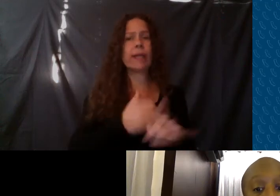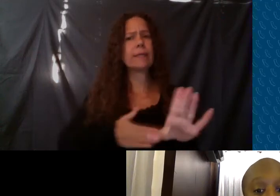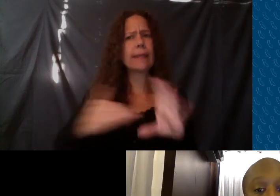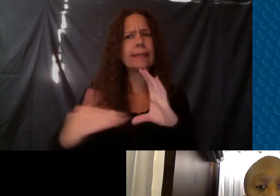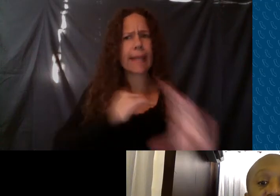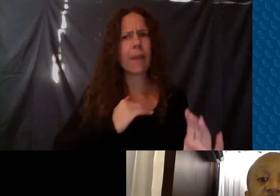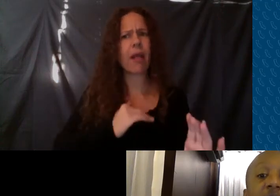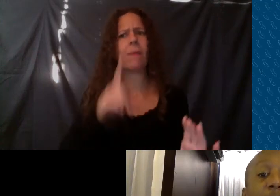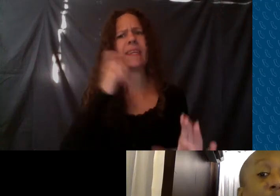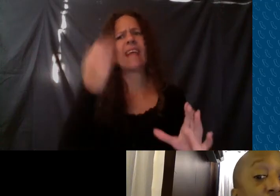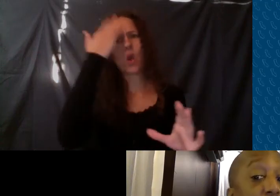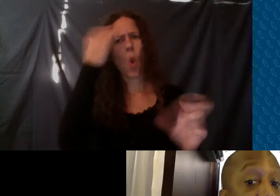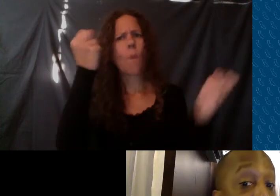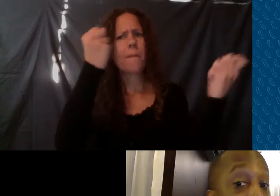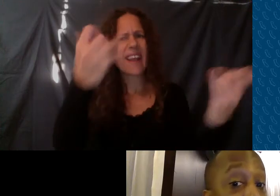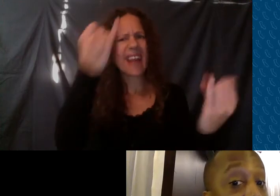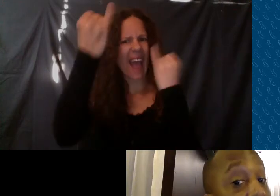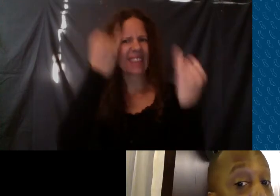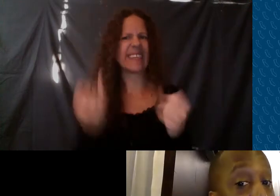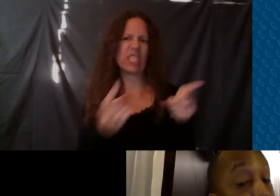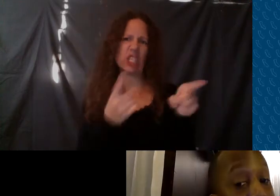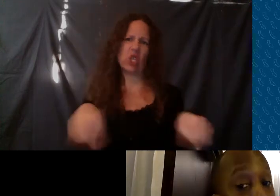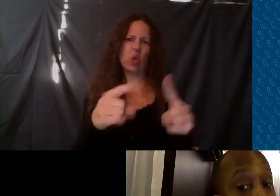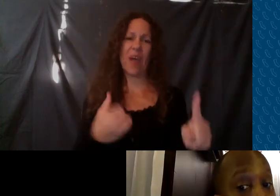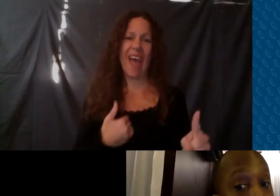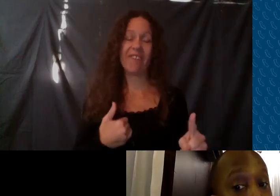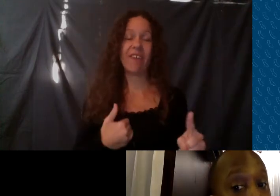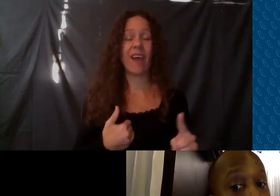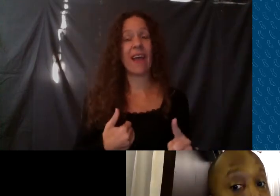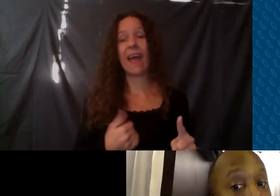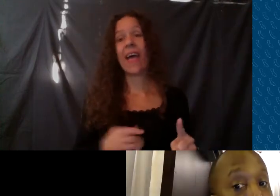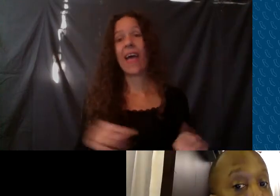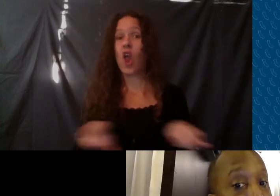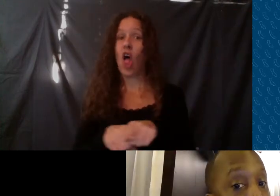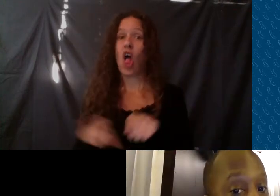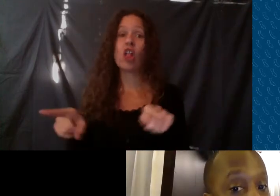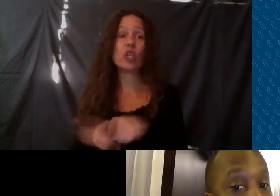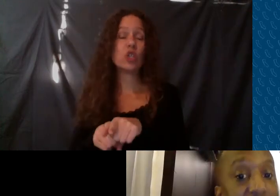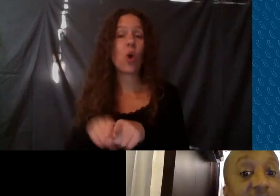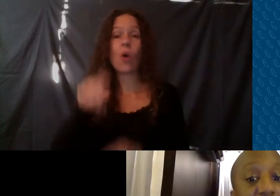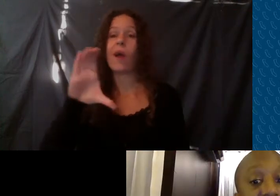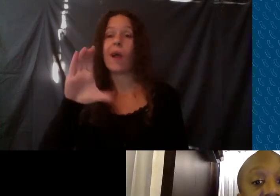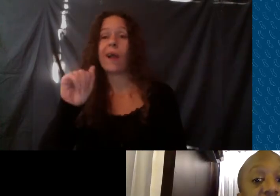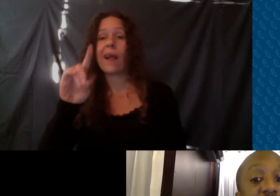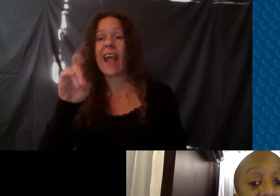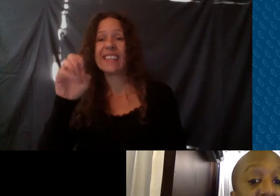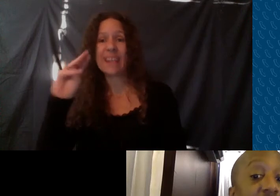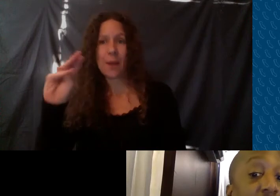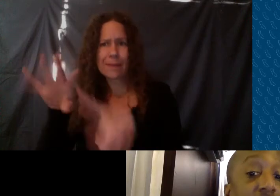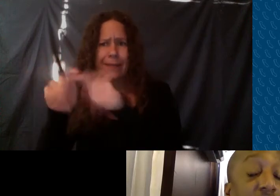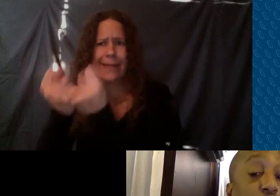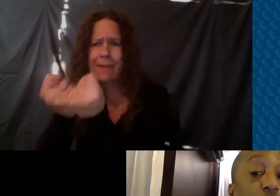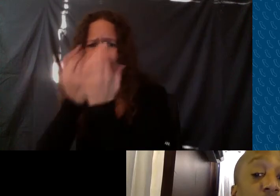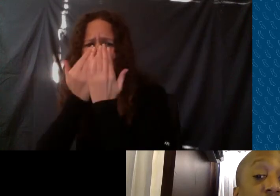many ideas. I'd be remiss if I did not thank the amazing team at Cadem, namely India Thomas, and the dozens and dozens